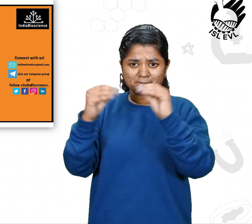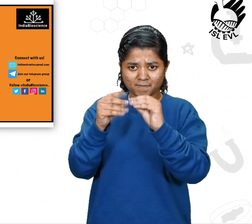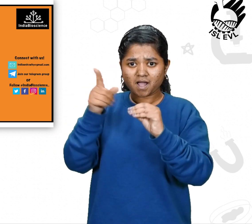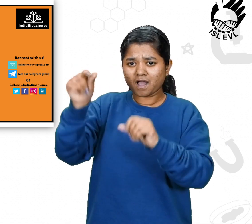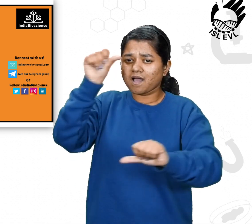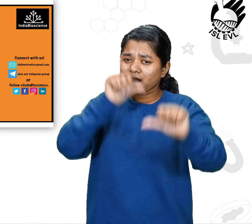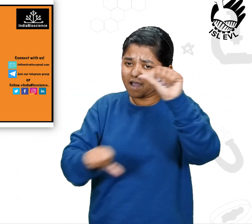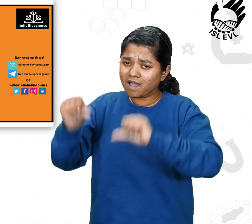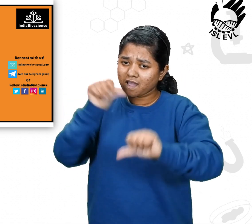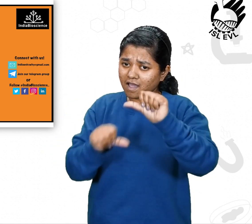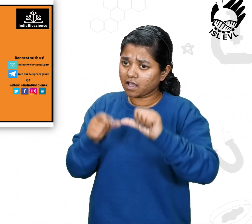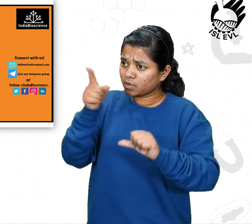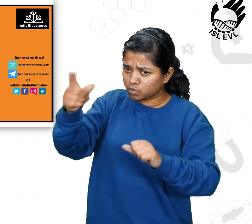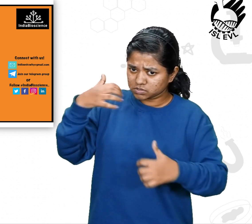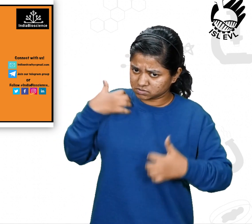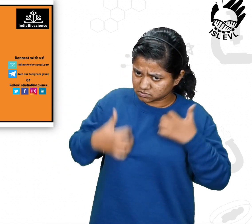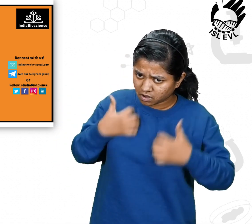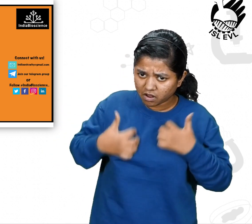there is a sense of,